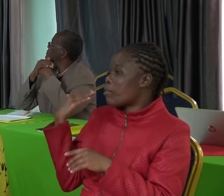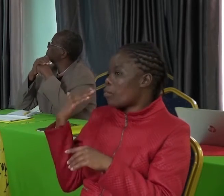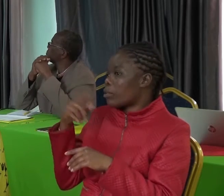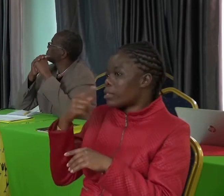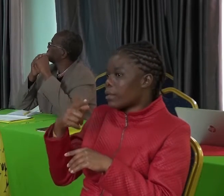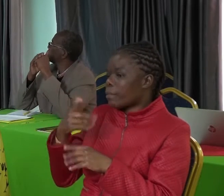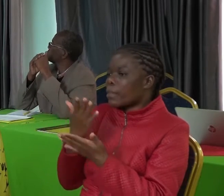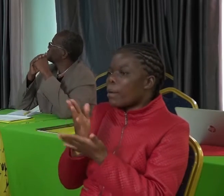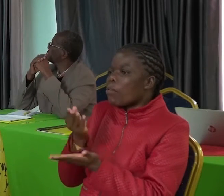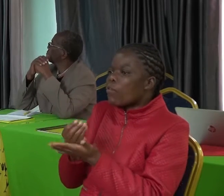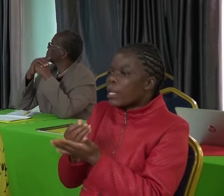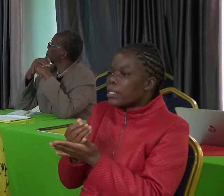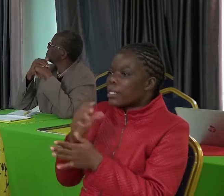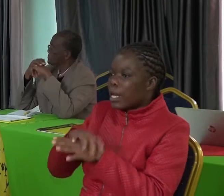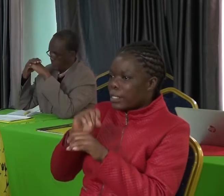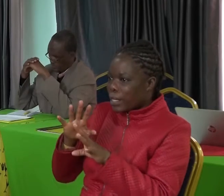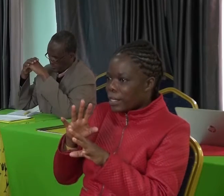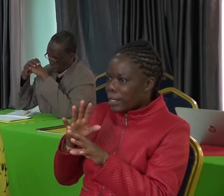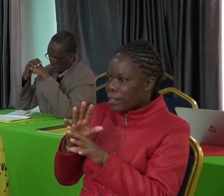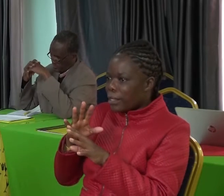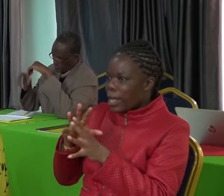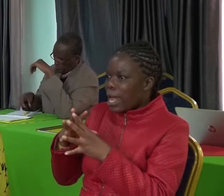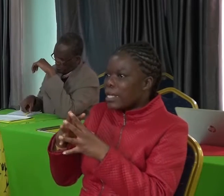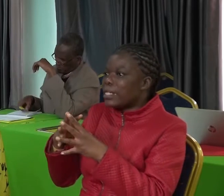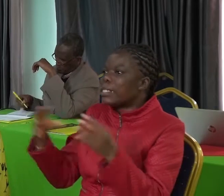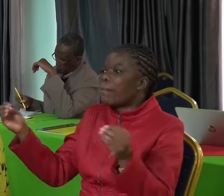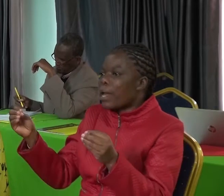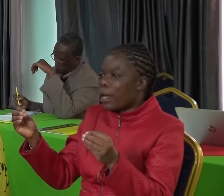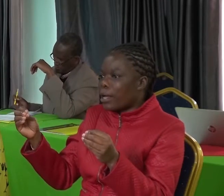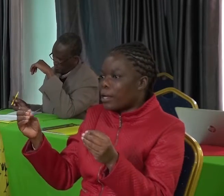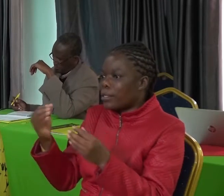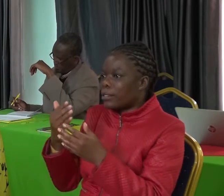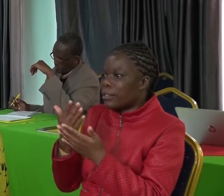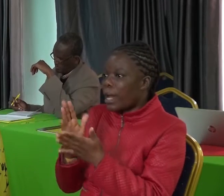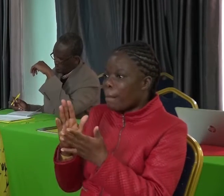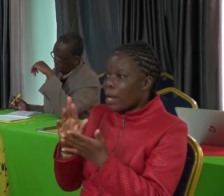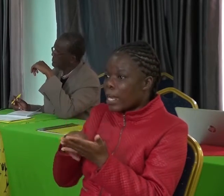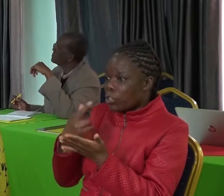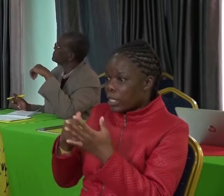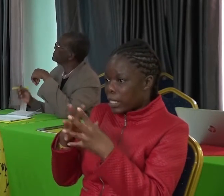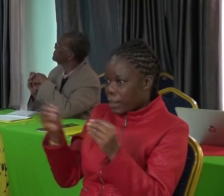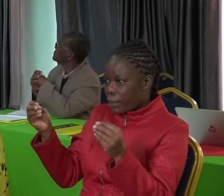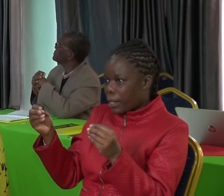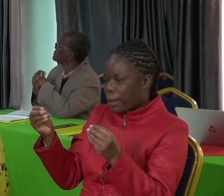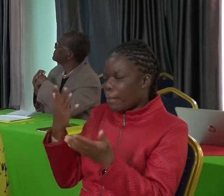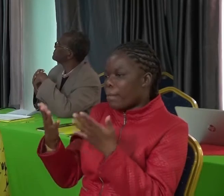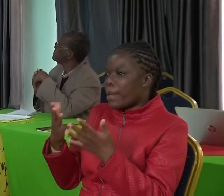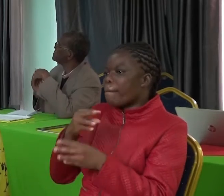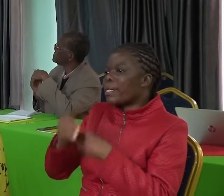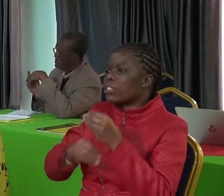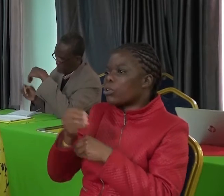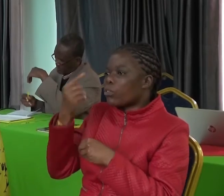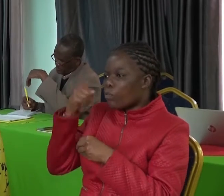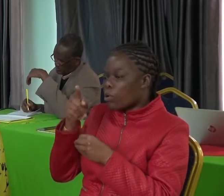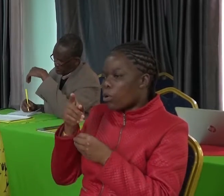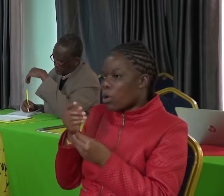these finances? Or they got lost on the way. And then there are other resources. It could be material for reading.